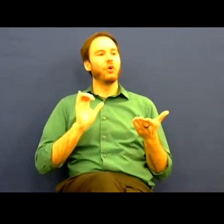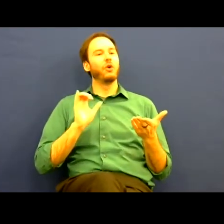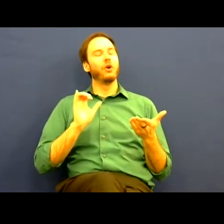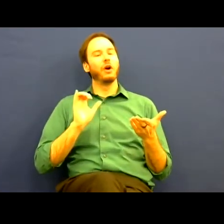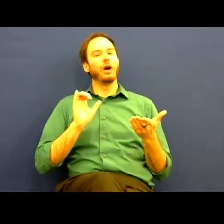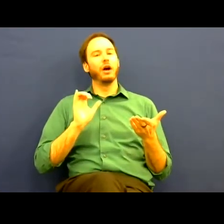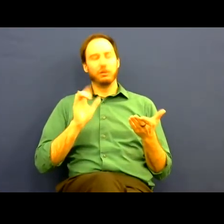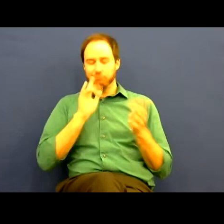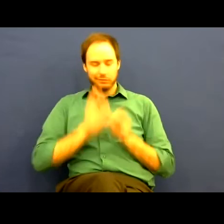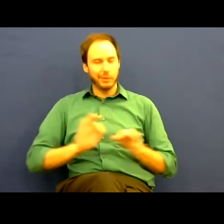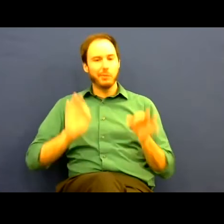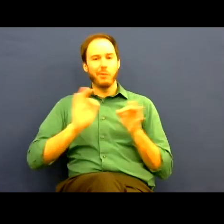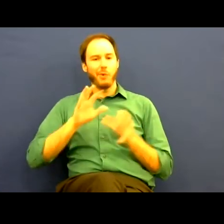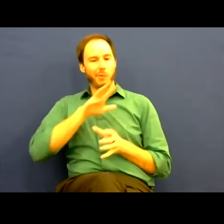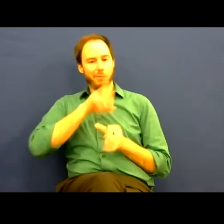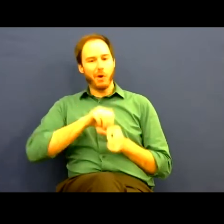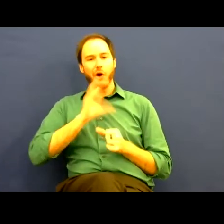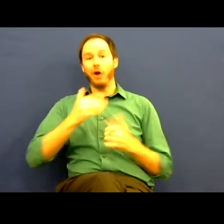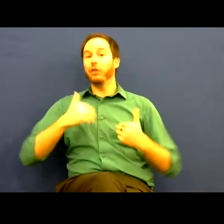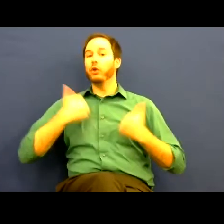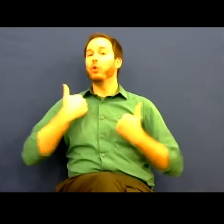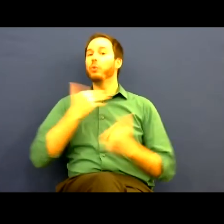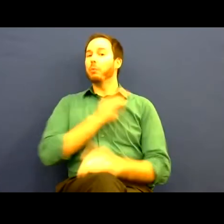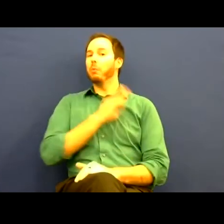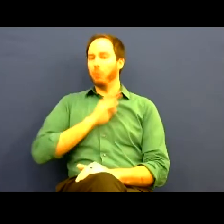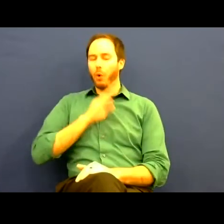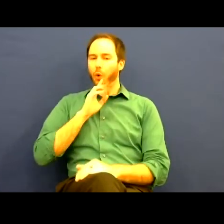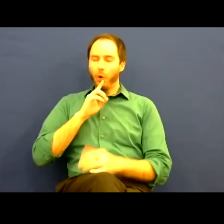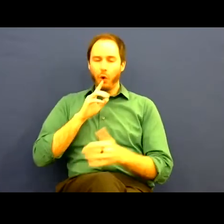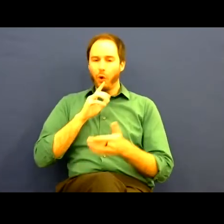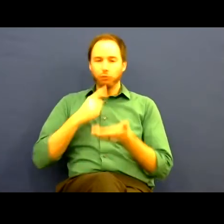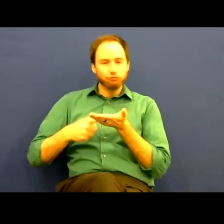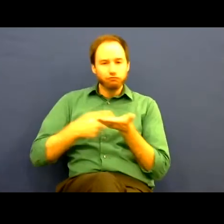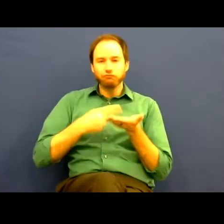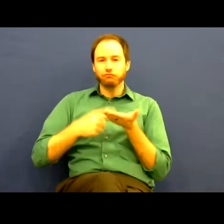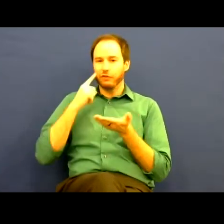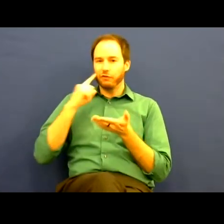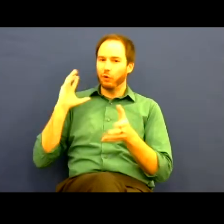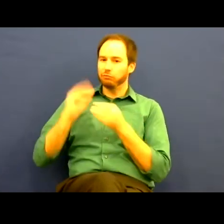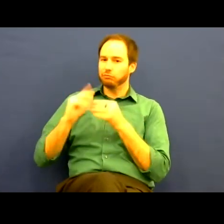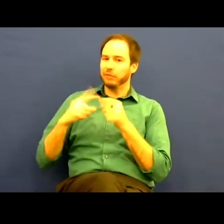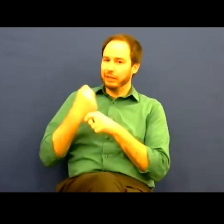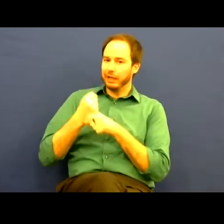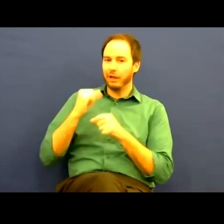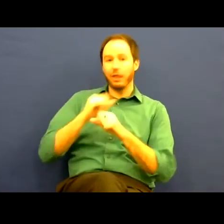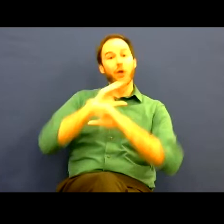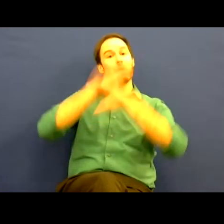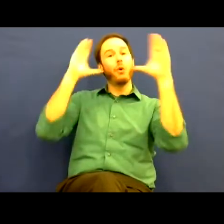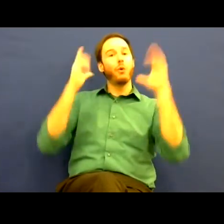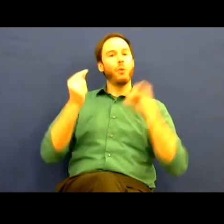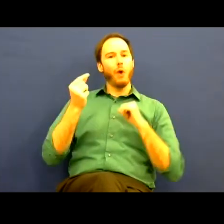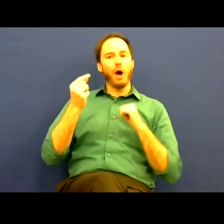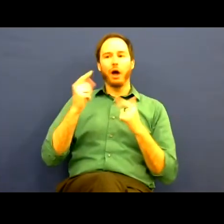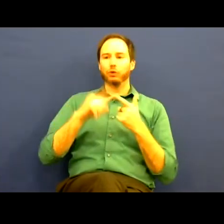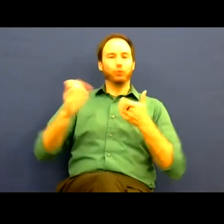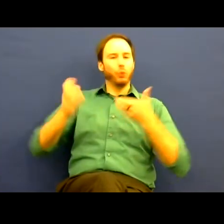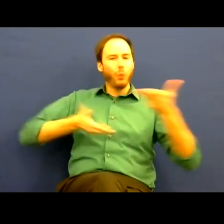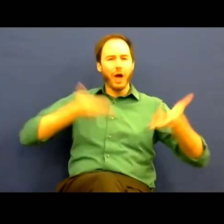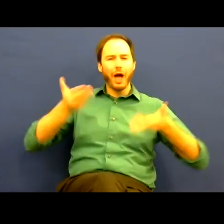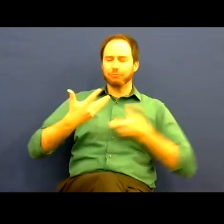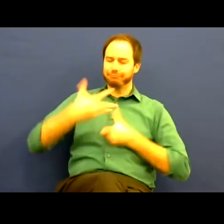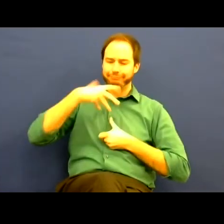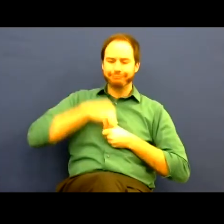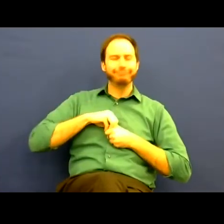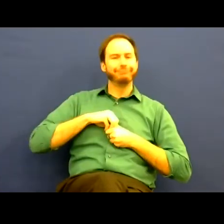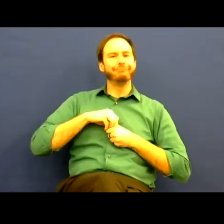been an important part of what the youth board has been talking about for the last year also, just this idea of being as welcoming and inclusive